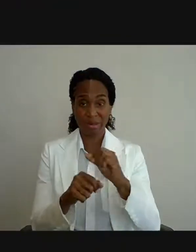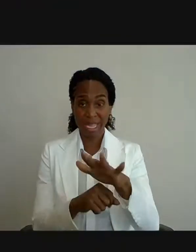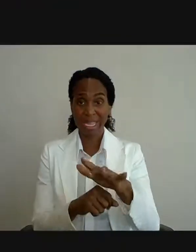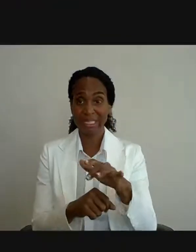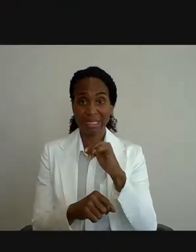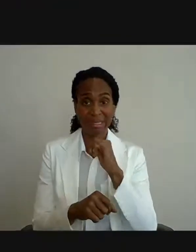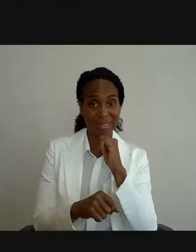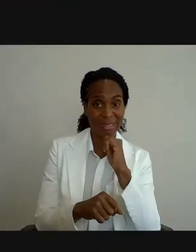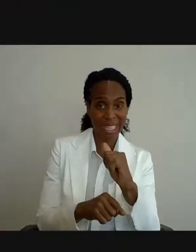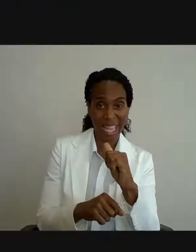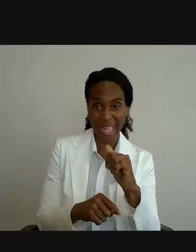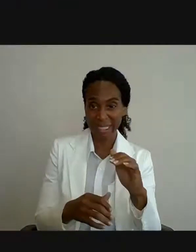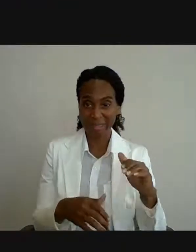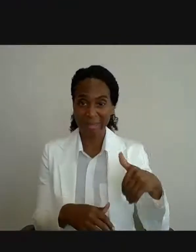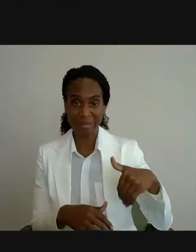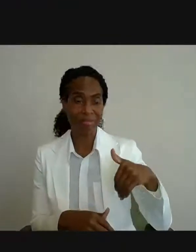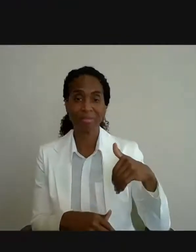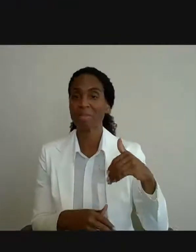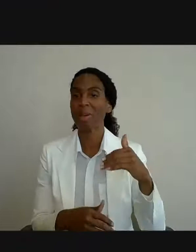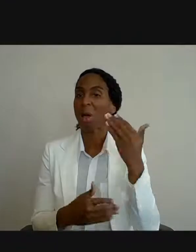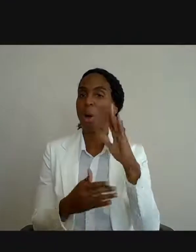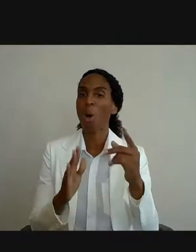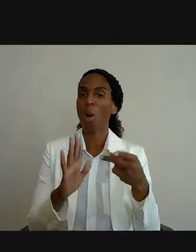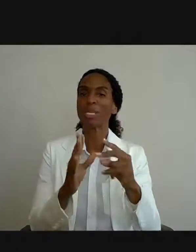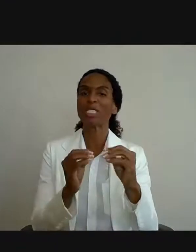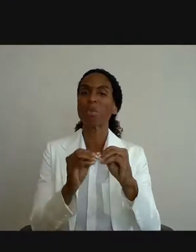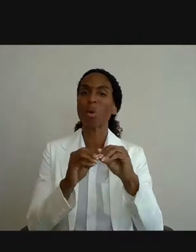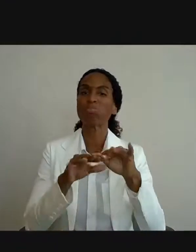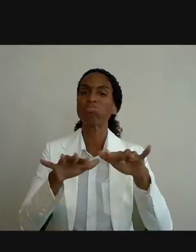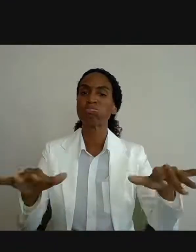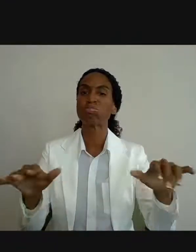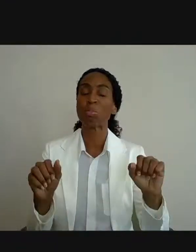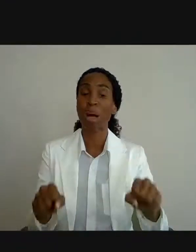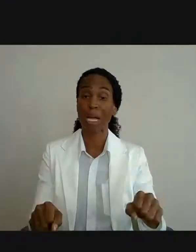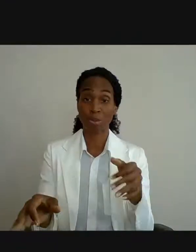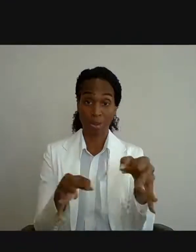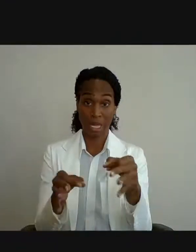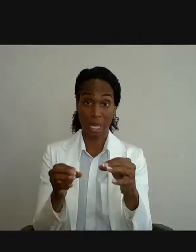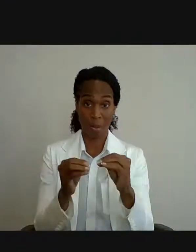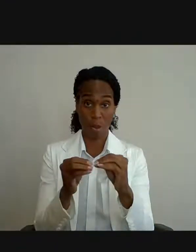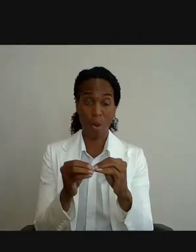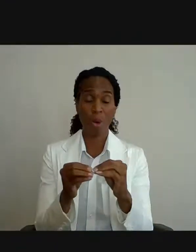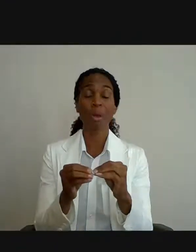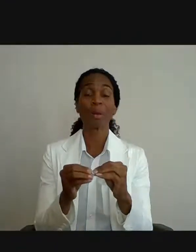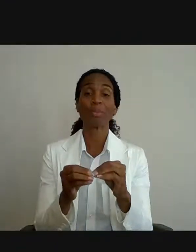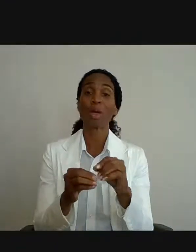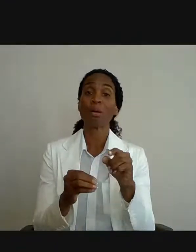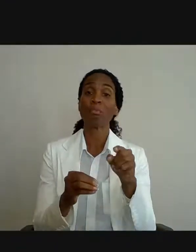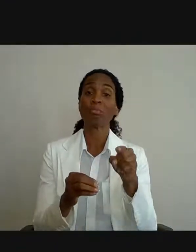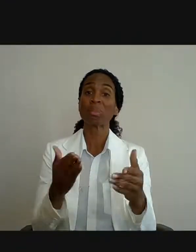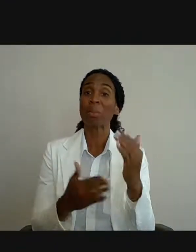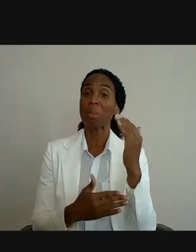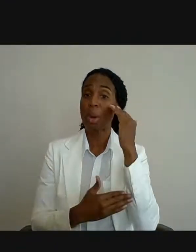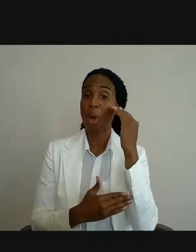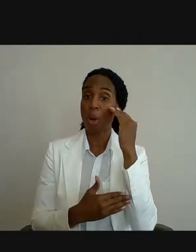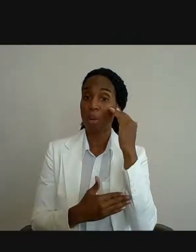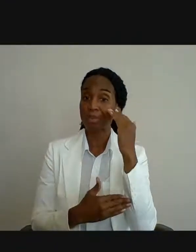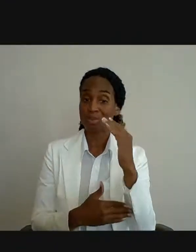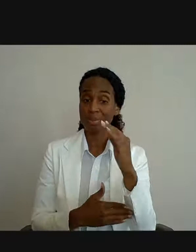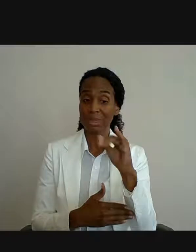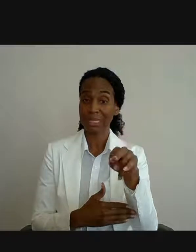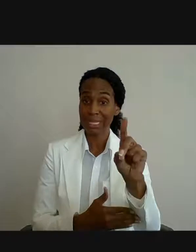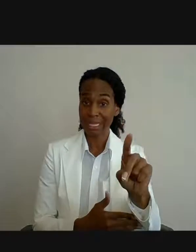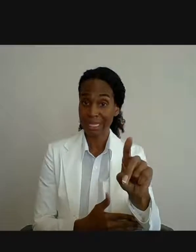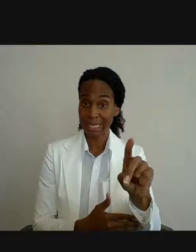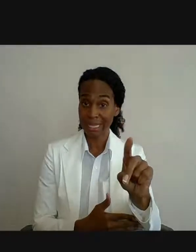buffer against additional spread. Now, let me explain that. We have, as you may know, in Indiana, one